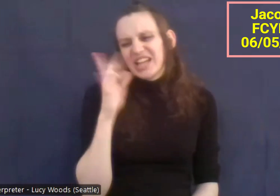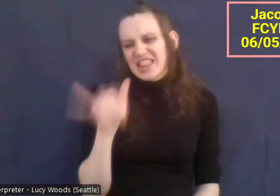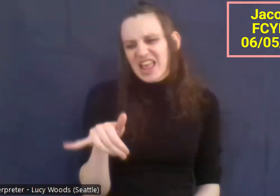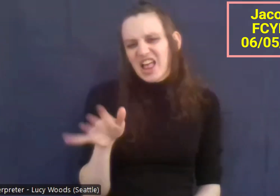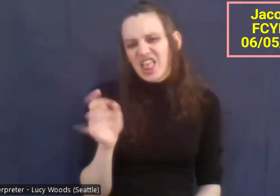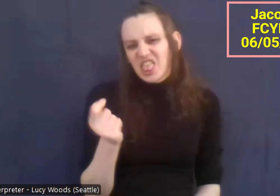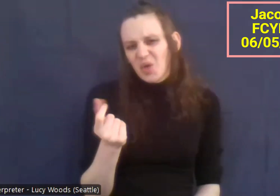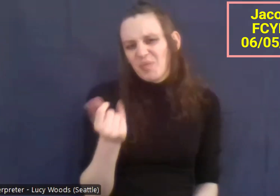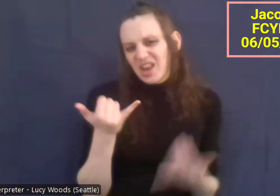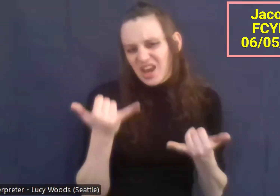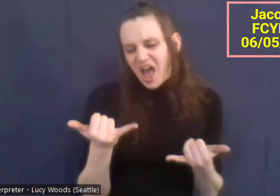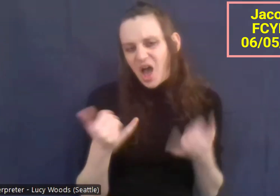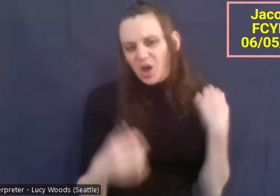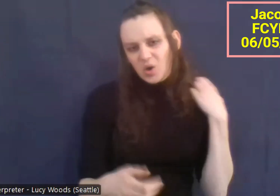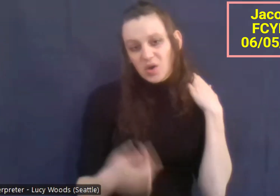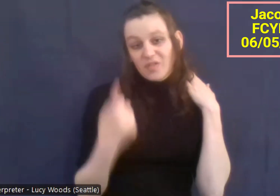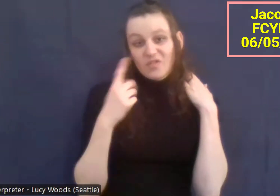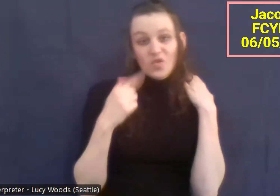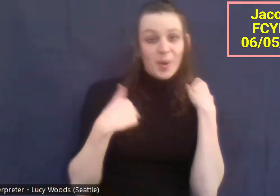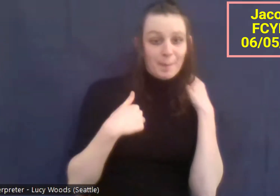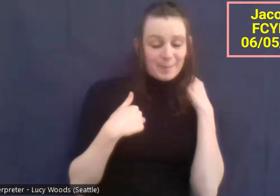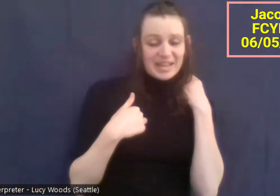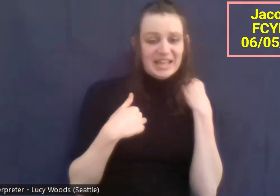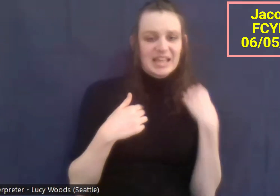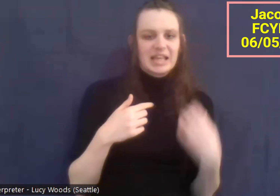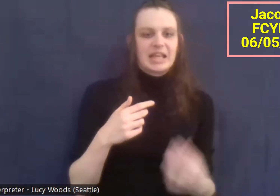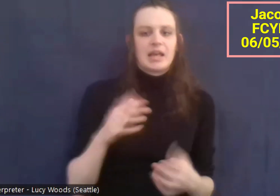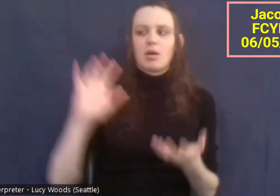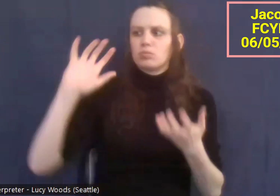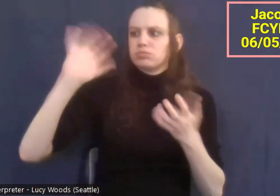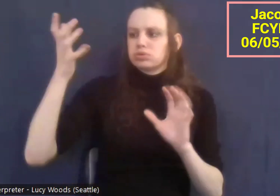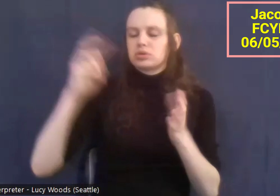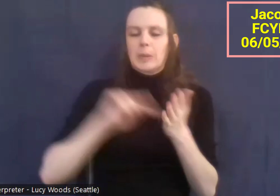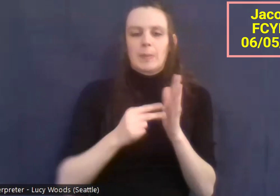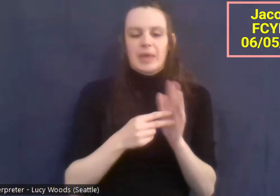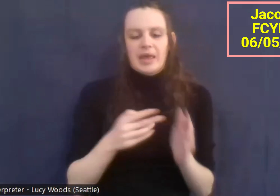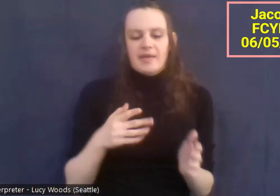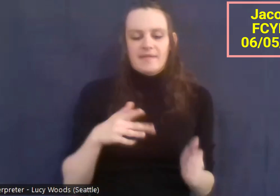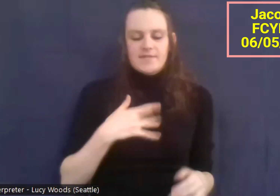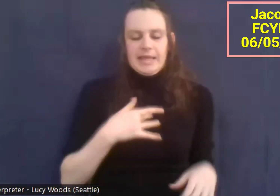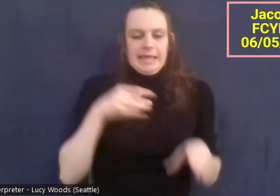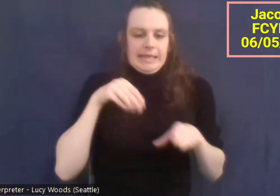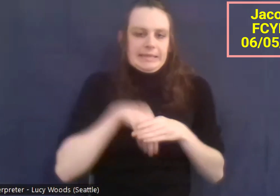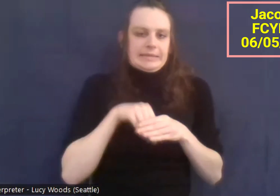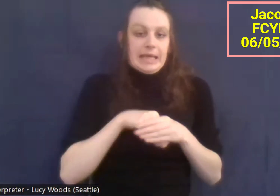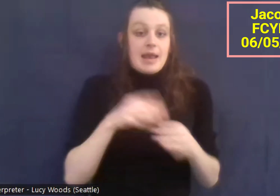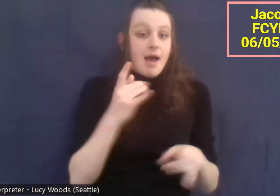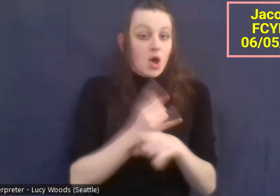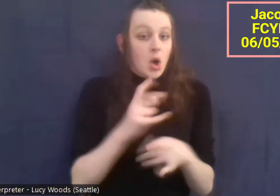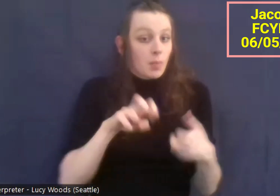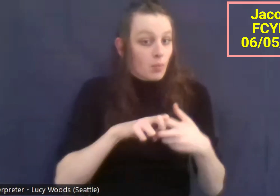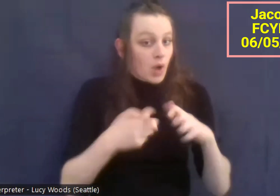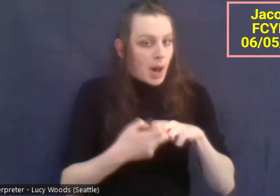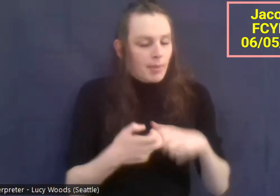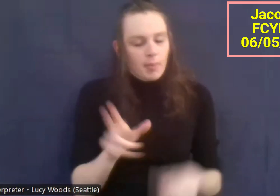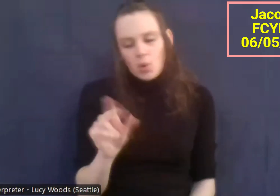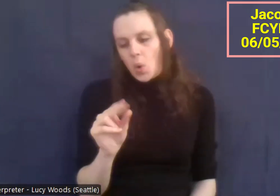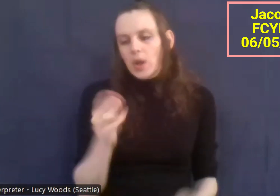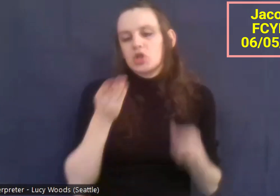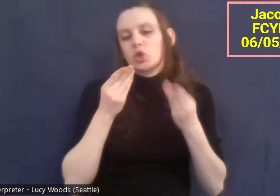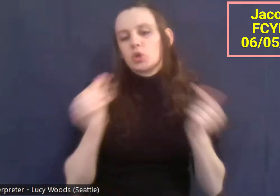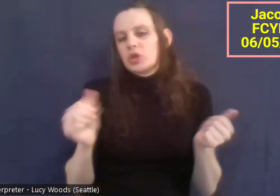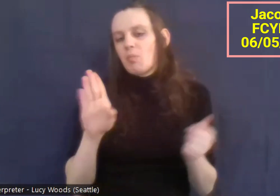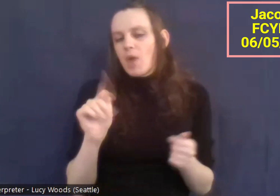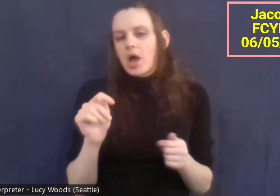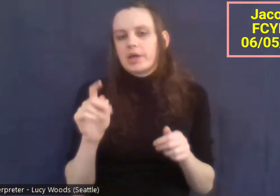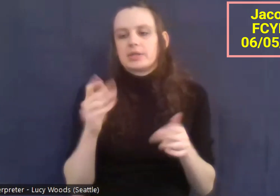now, but for me, it was the way I felt inside. Alcohol was not my problem. It was my solution that didn't work anymore.